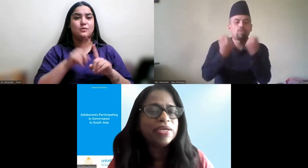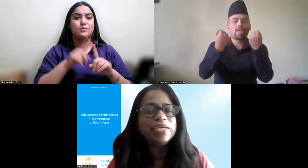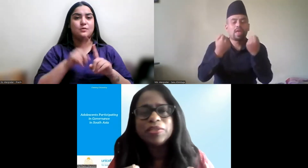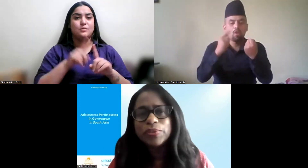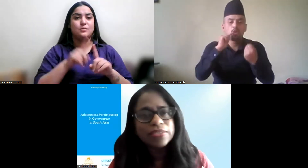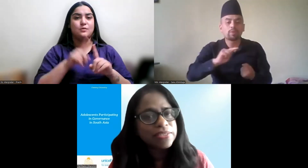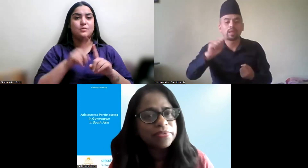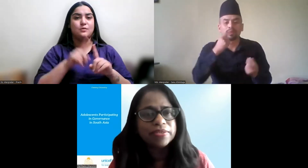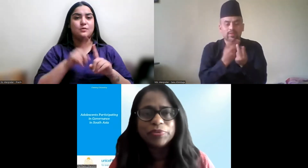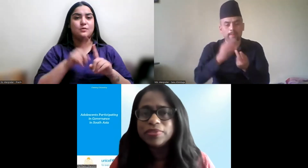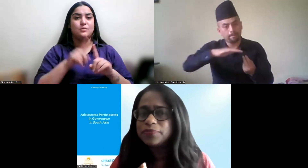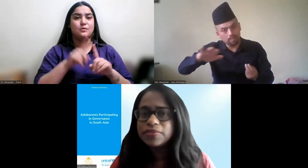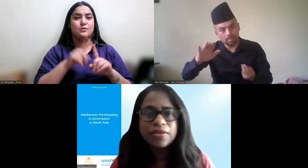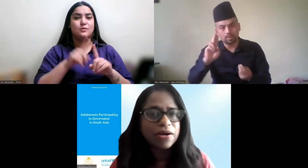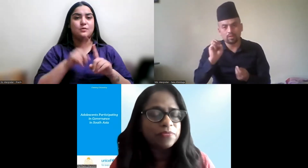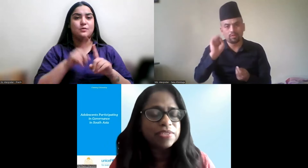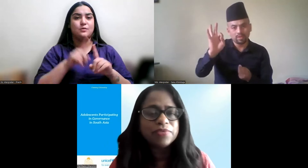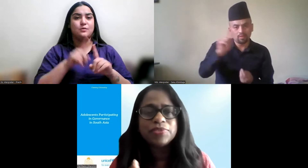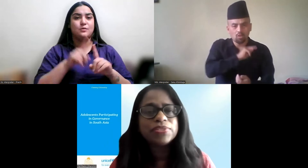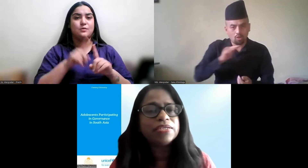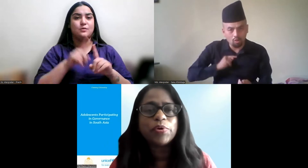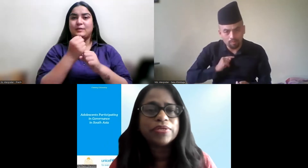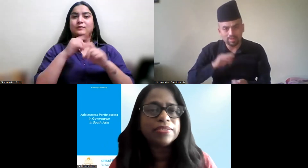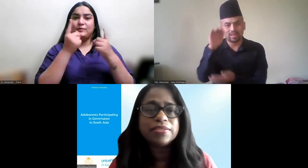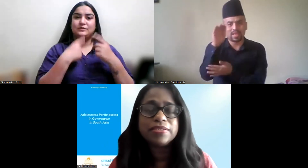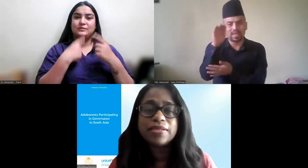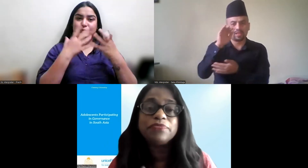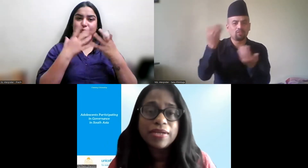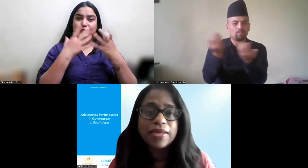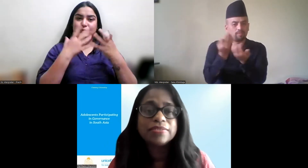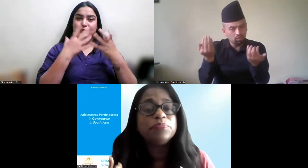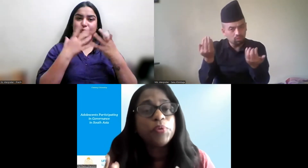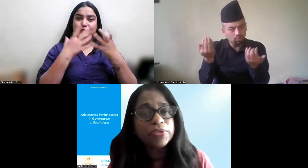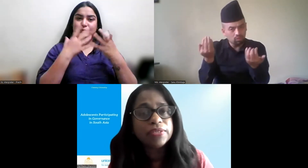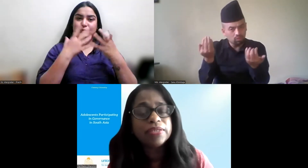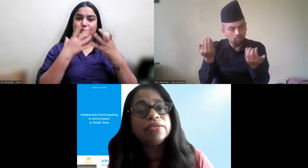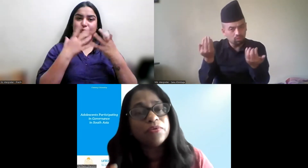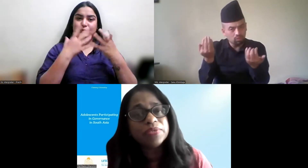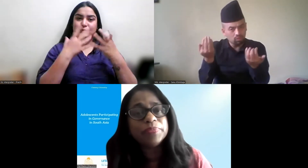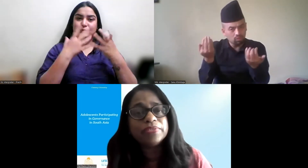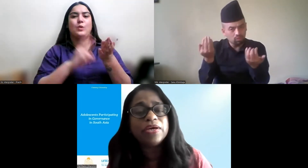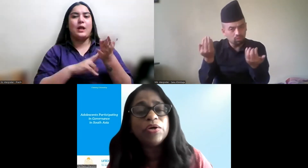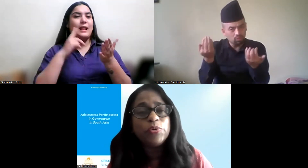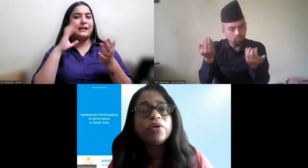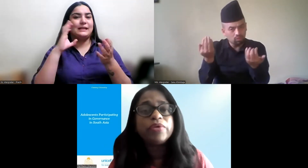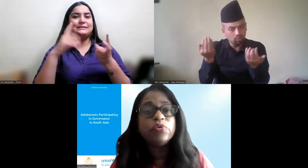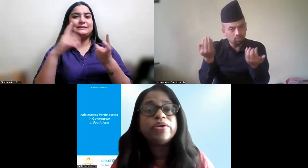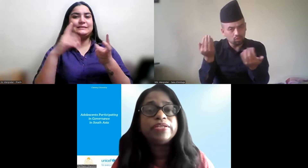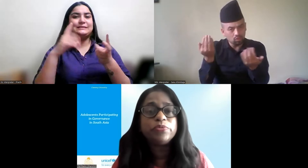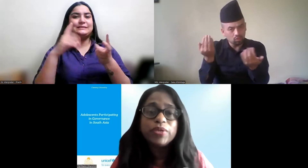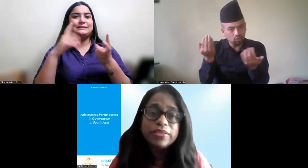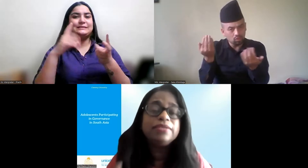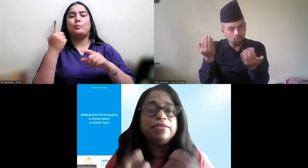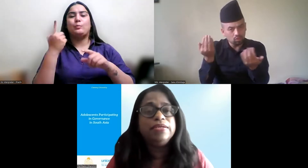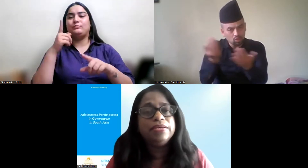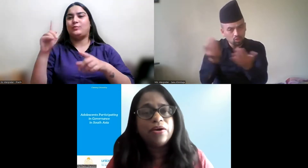about, including children, UNICEF staff, civil society organizations, as well as, importantly, governments who have